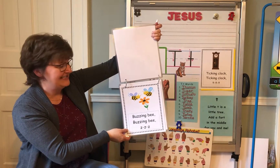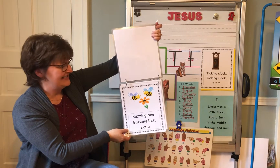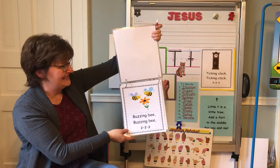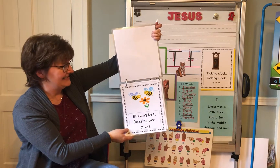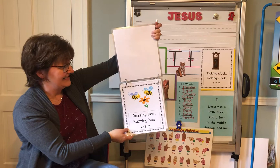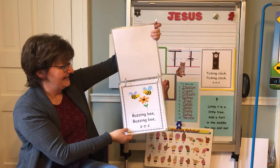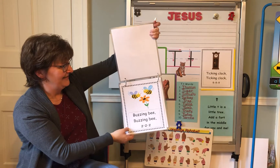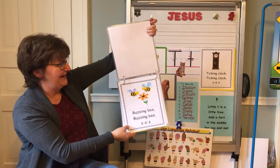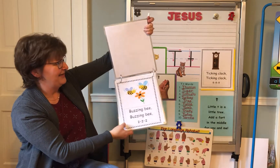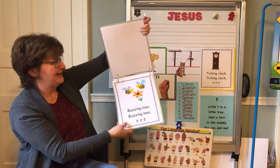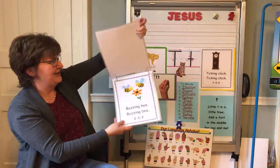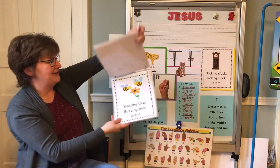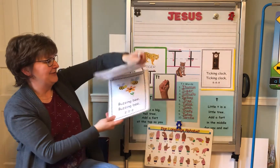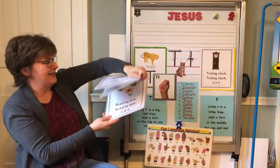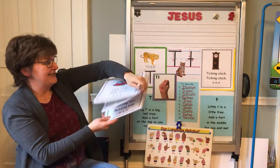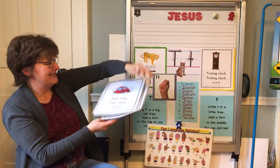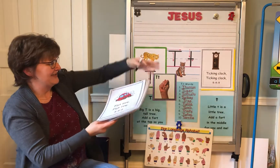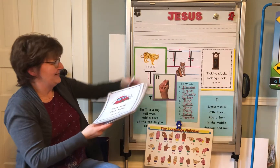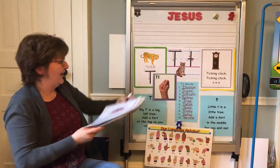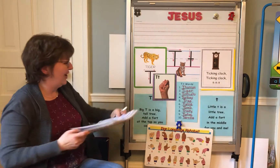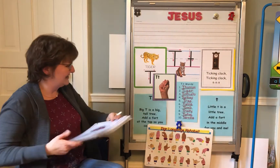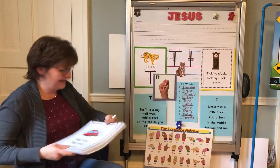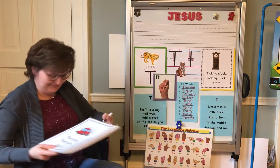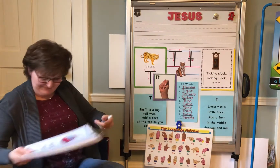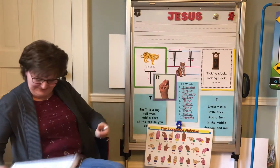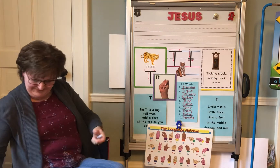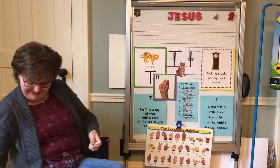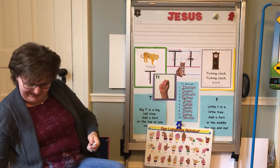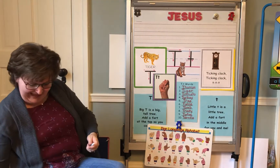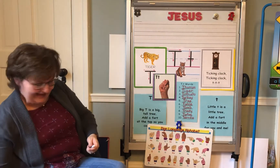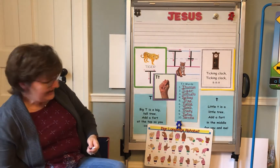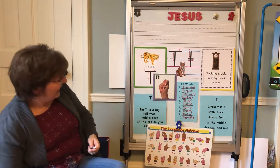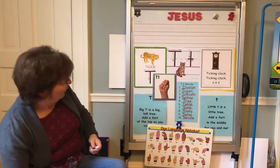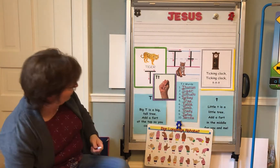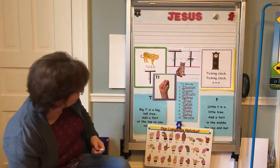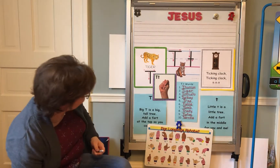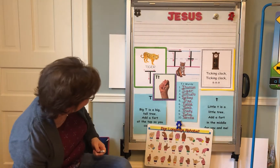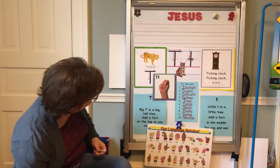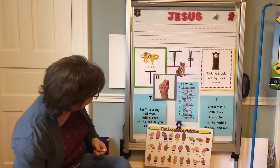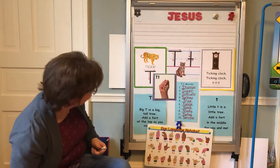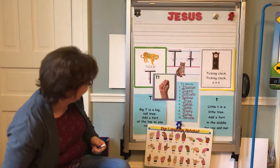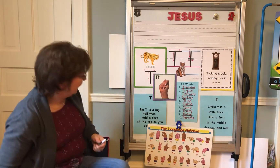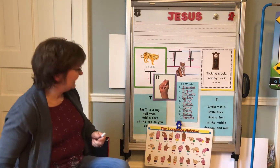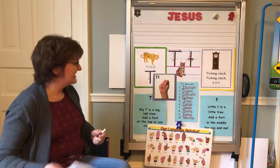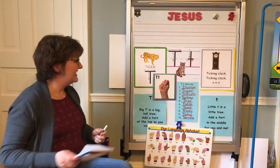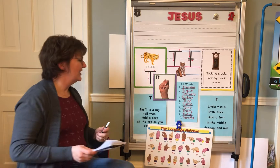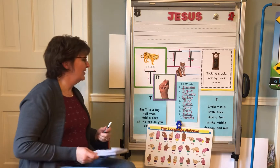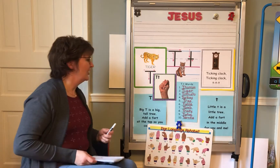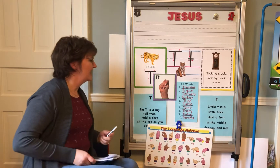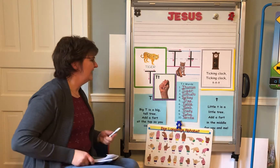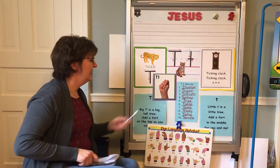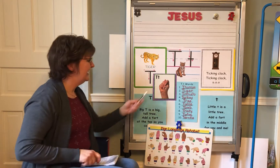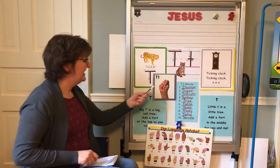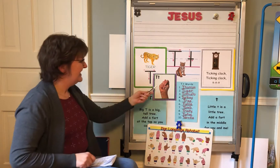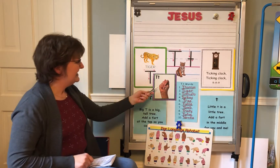zzz. Very good, friends. Awesome. Now, boys and girls, let's take a look.